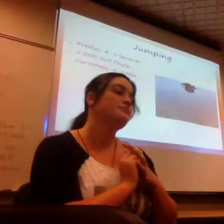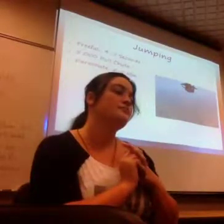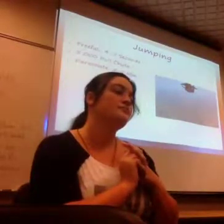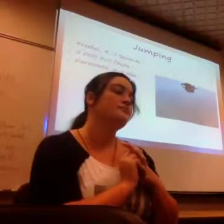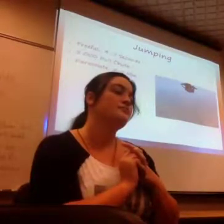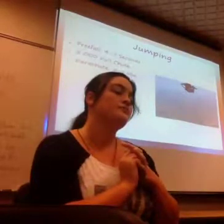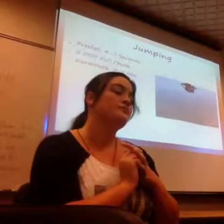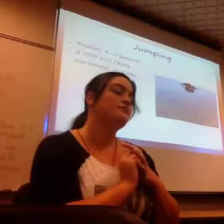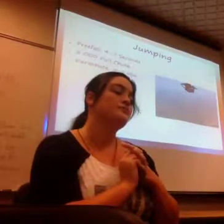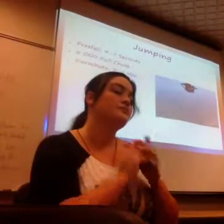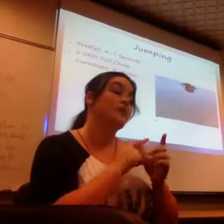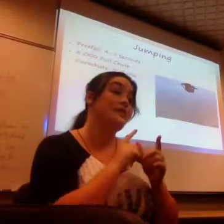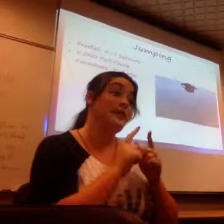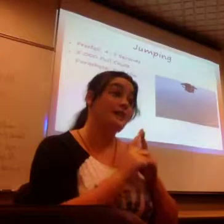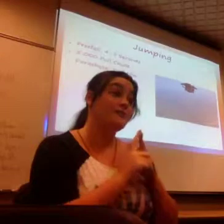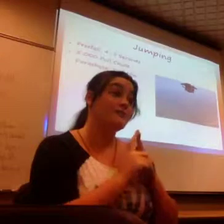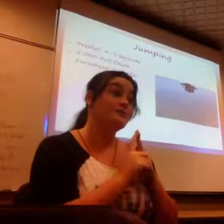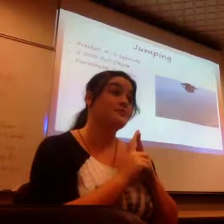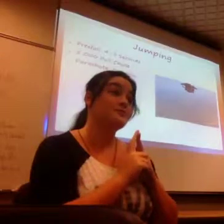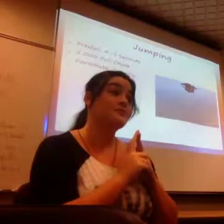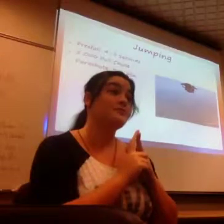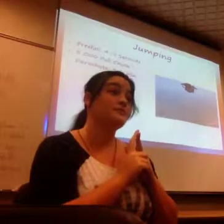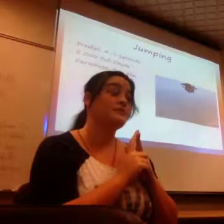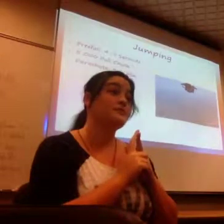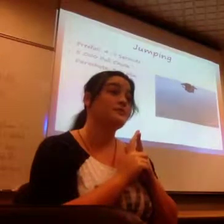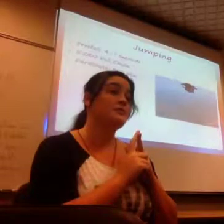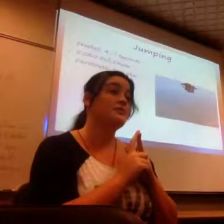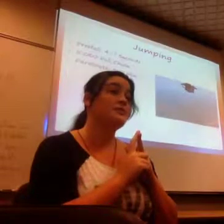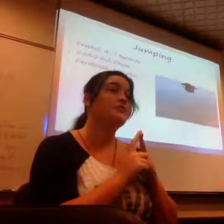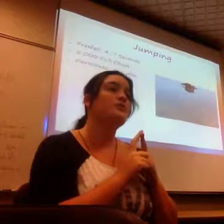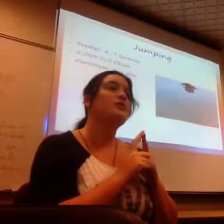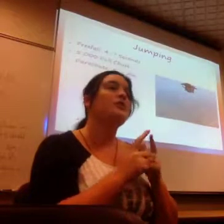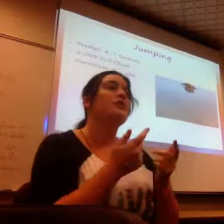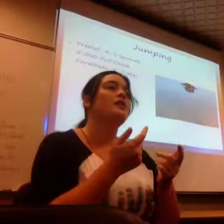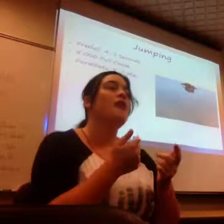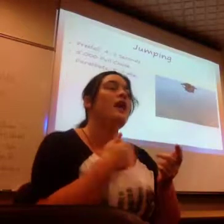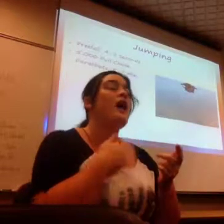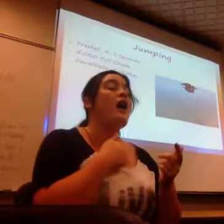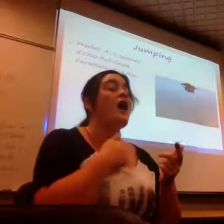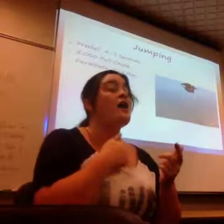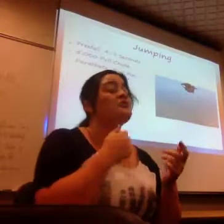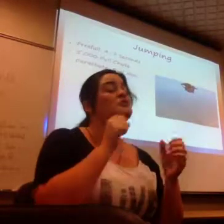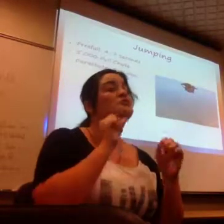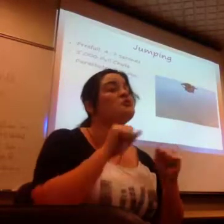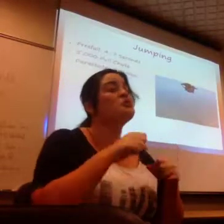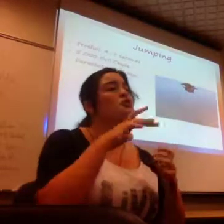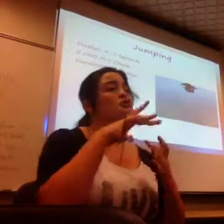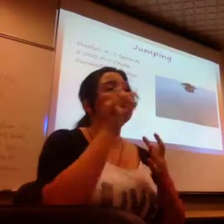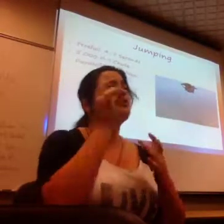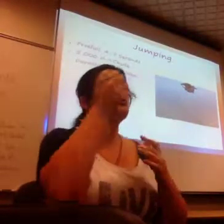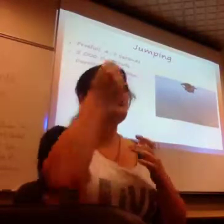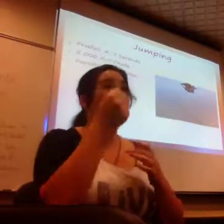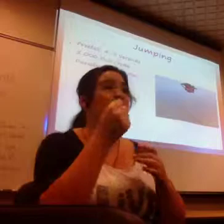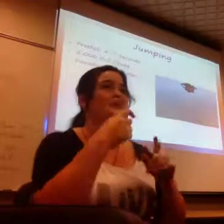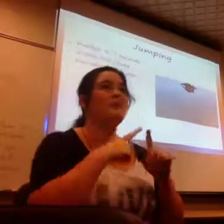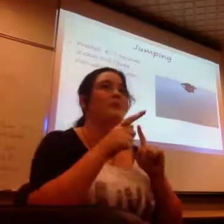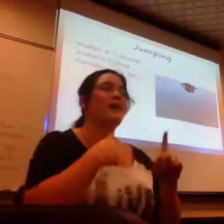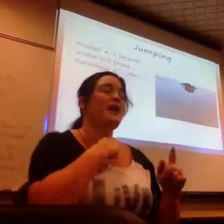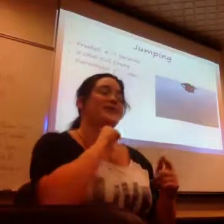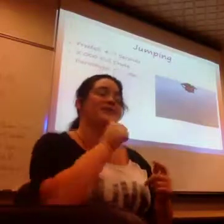then the option of pulling your parachute, I didn't because I was like, I don't want to worry about that. I just want to enjoy